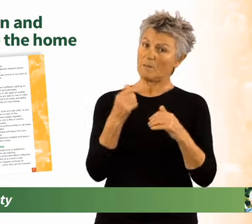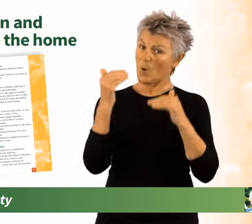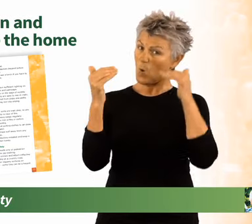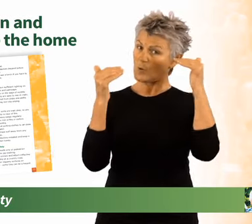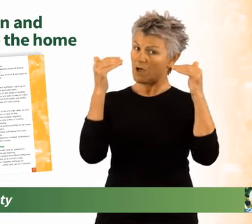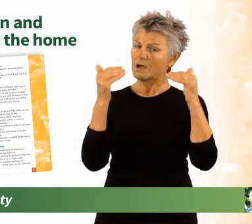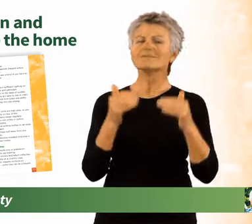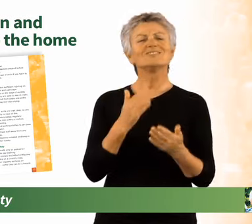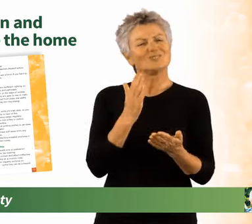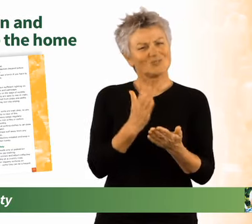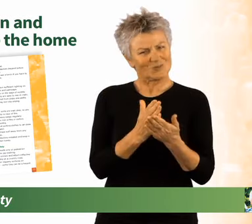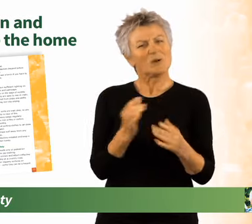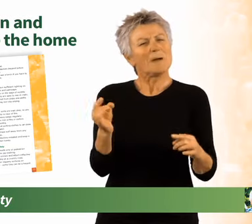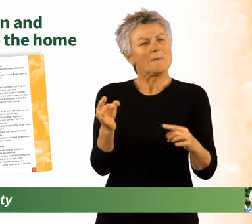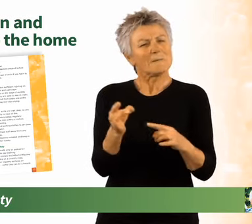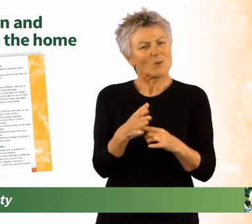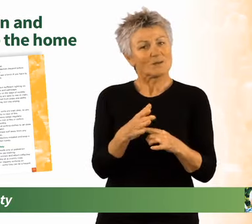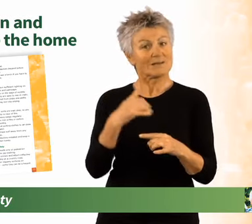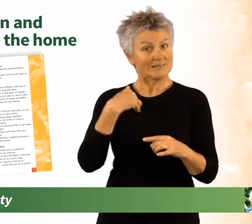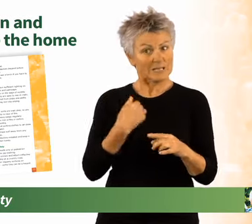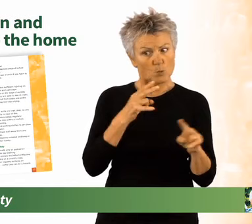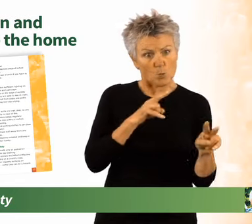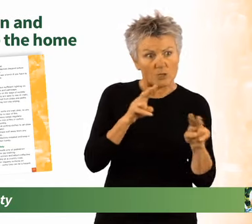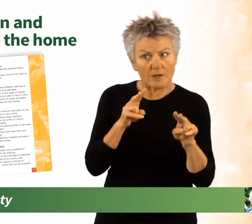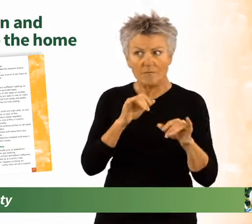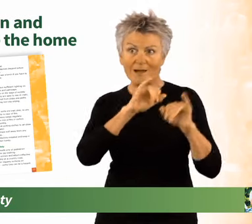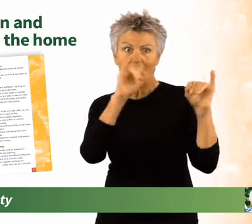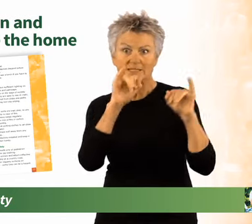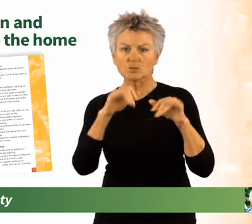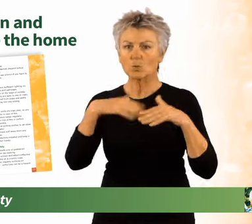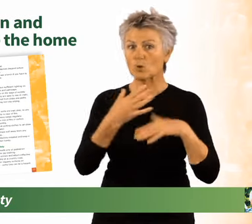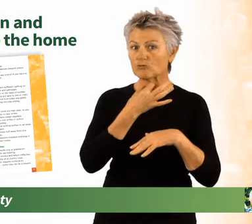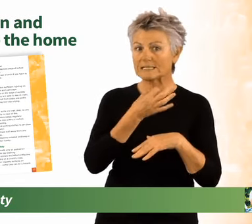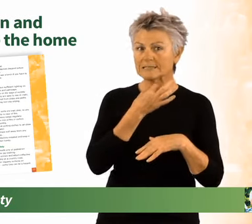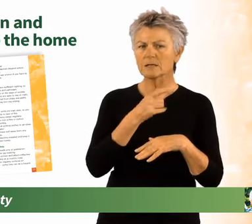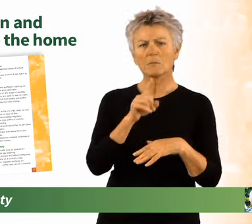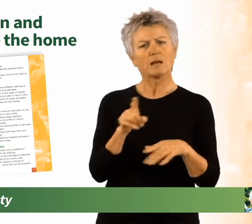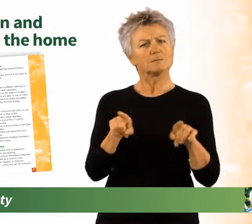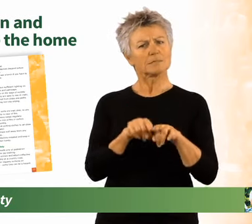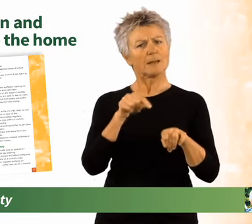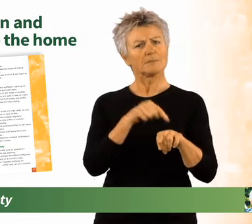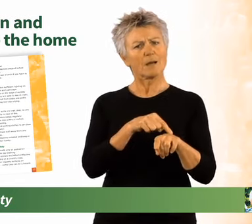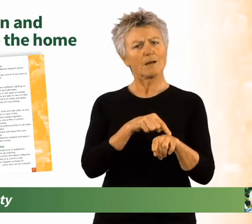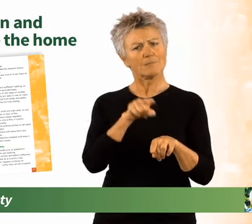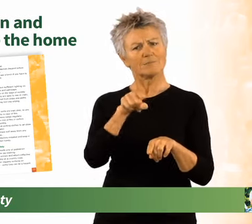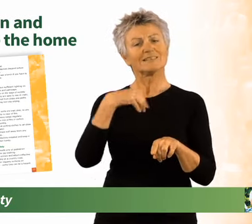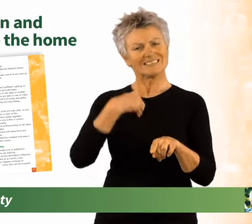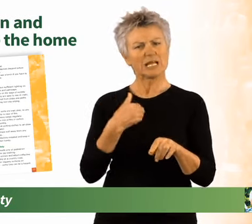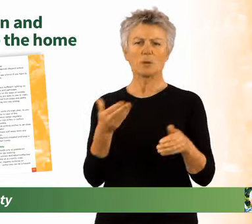While it is obviously sensible to take special care of hazards as we get older, it is also important to balance this